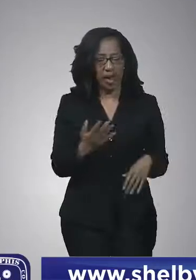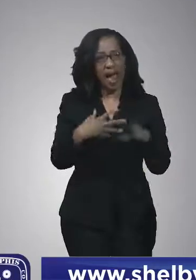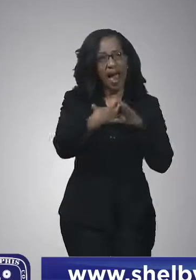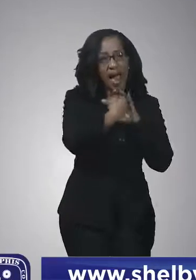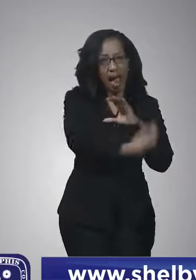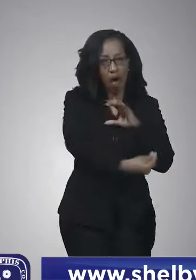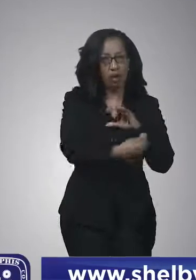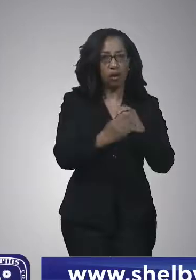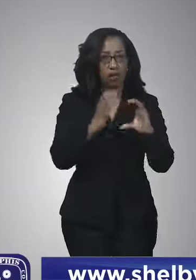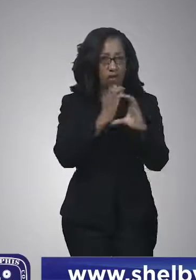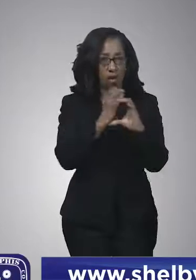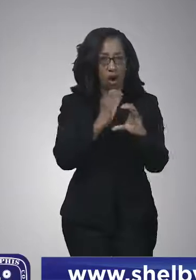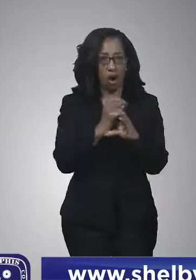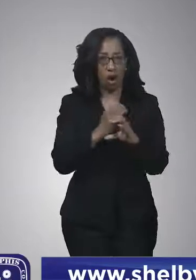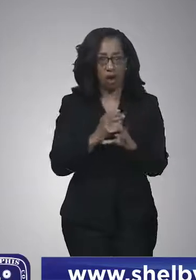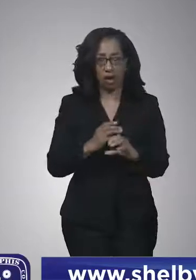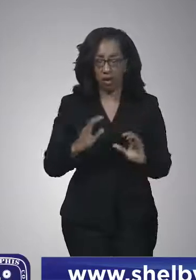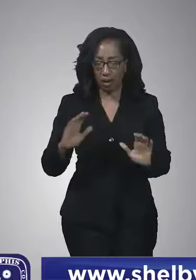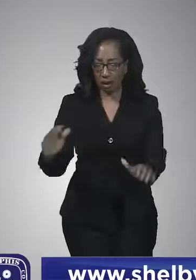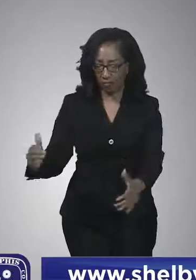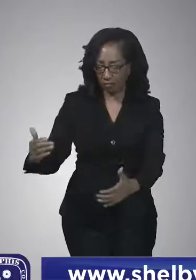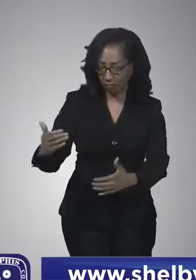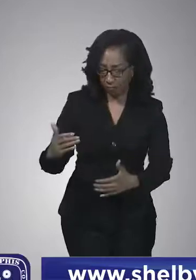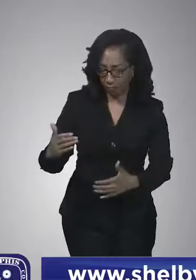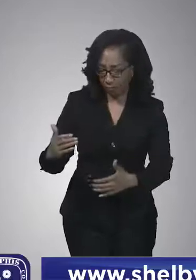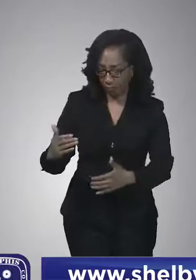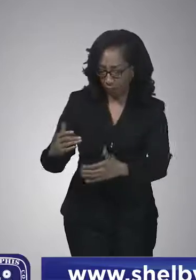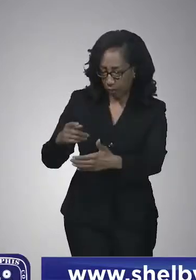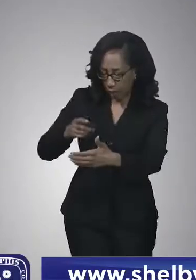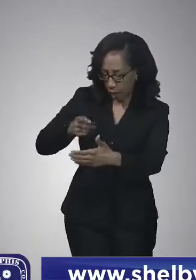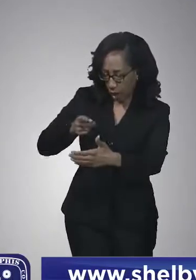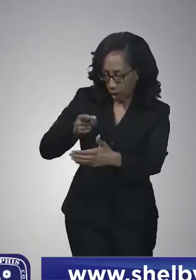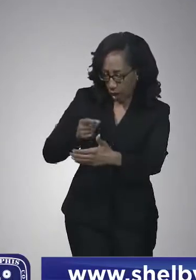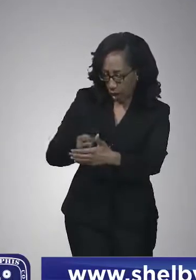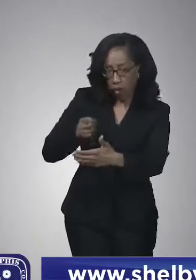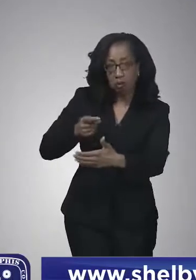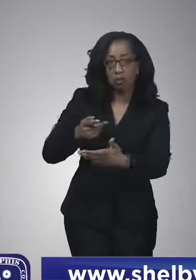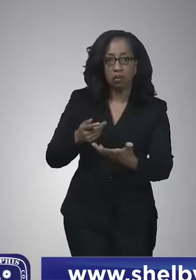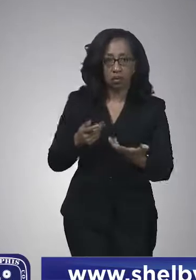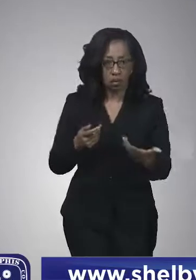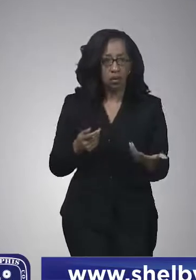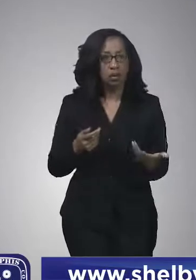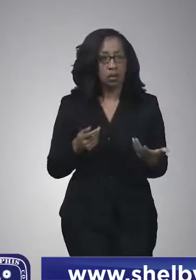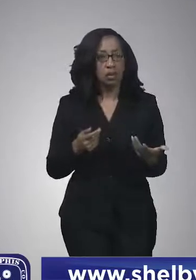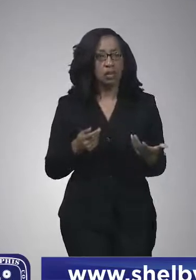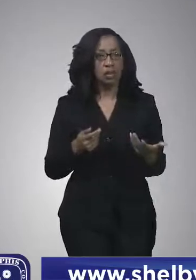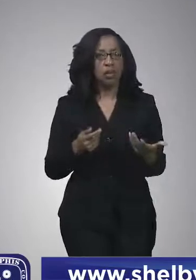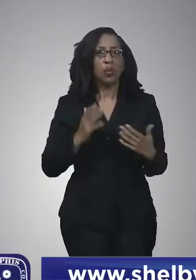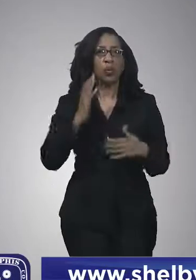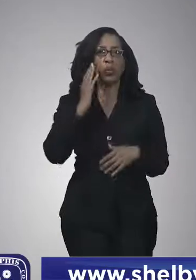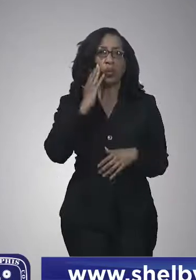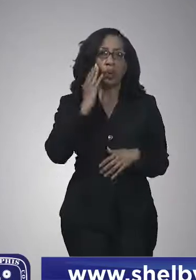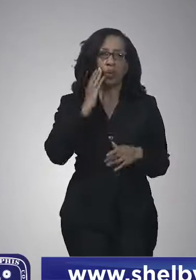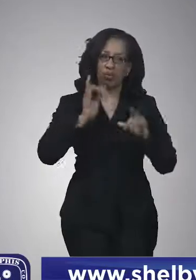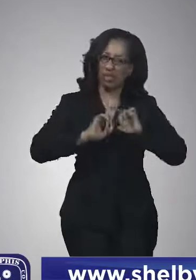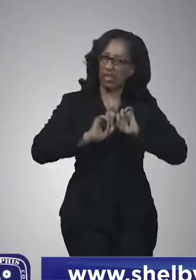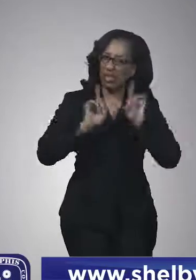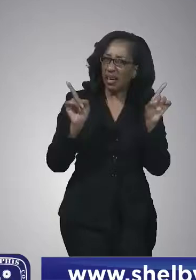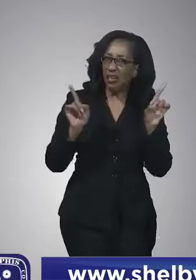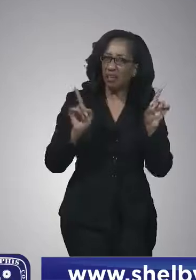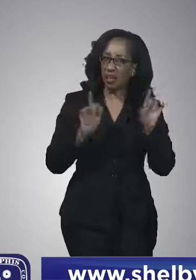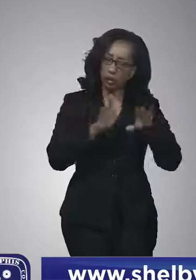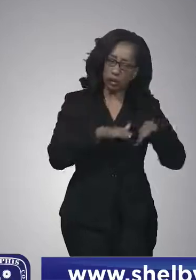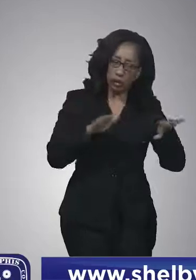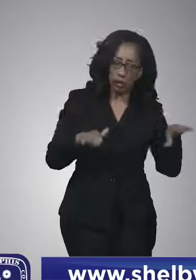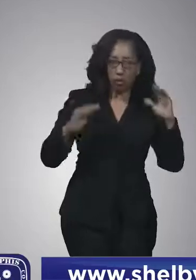for an adult. So those are things that vaccinators know very well. We've already started to talk through those, do some